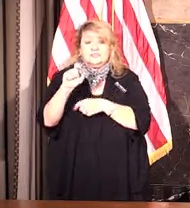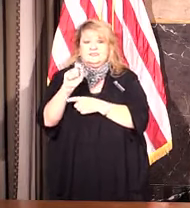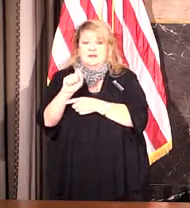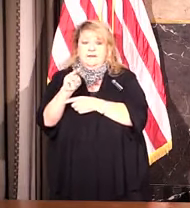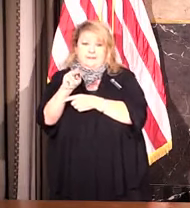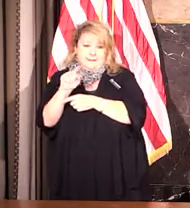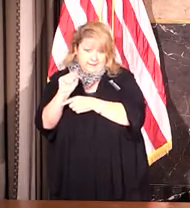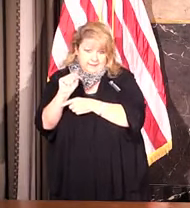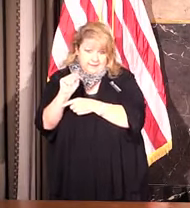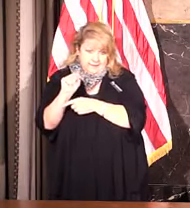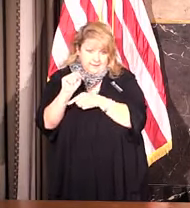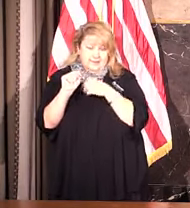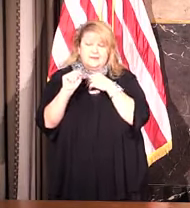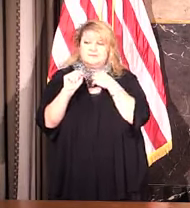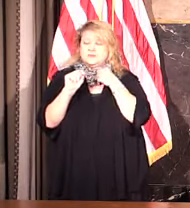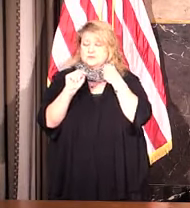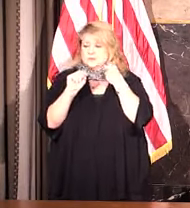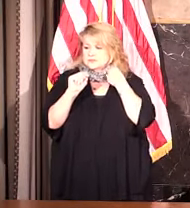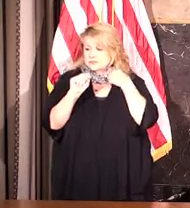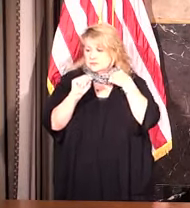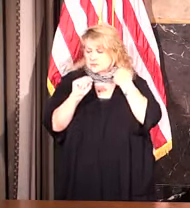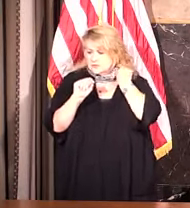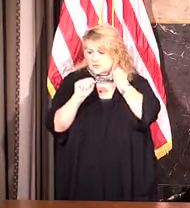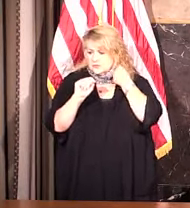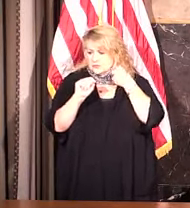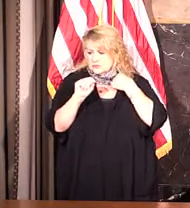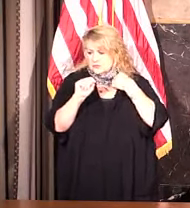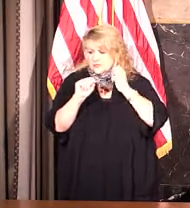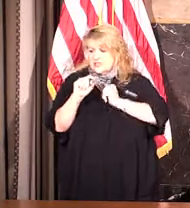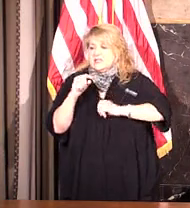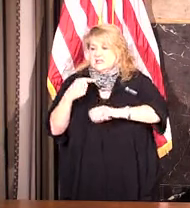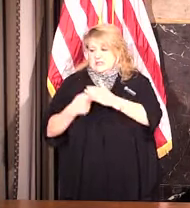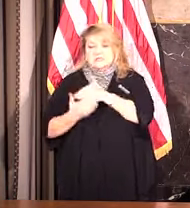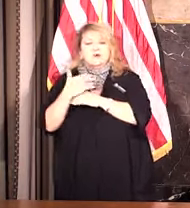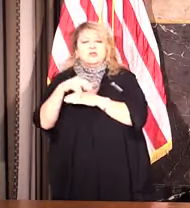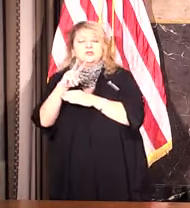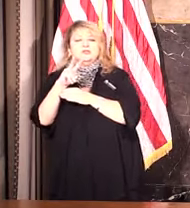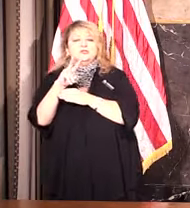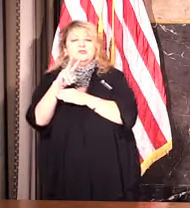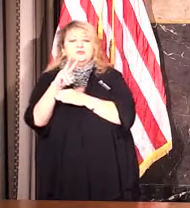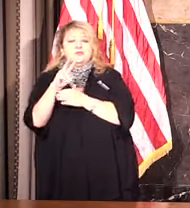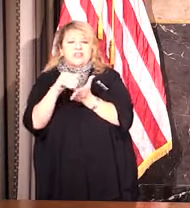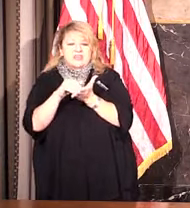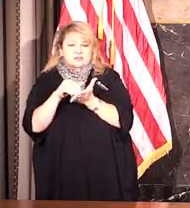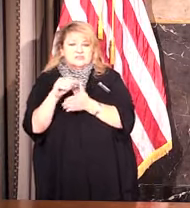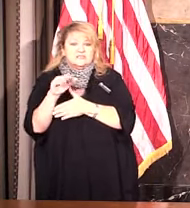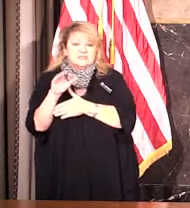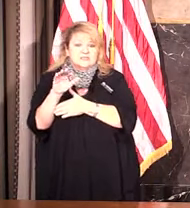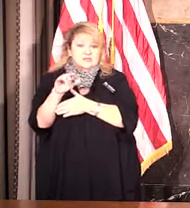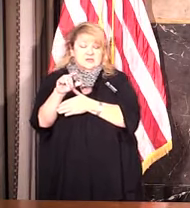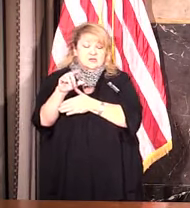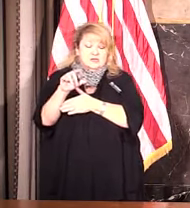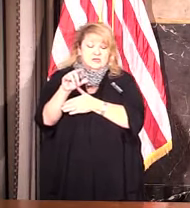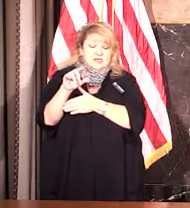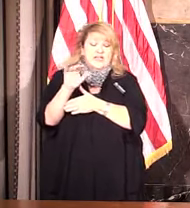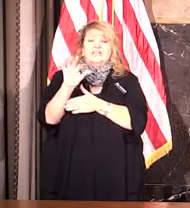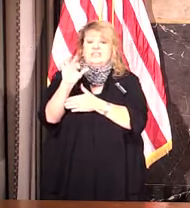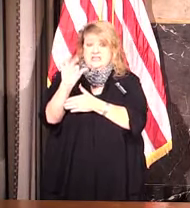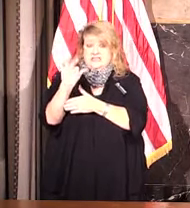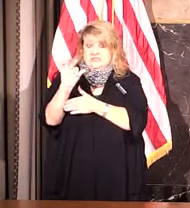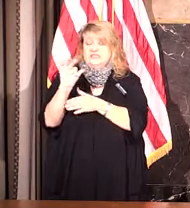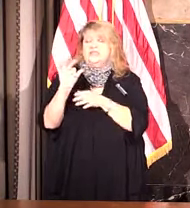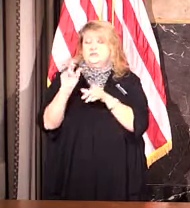laworks.net. As of this morning, 2,219 Louisianans continue to be evacuated and in